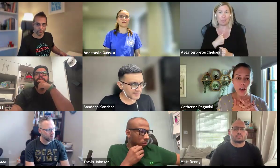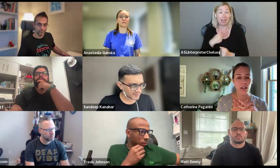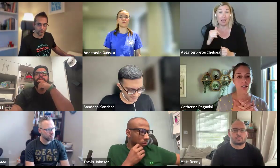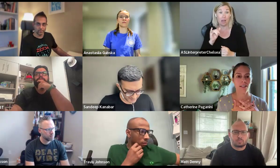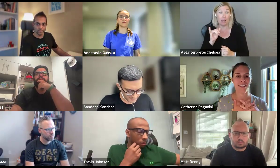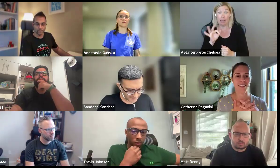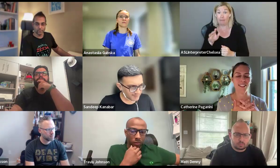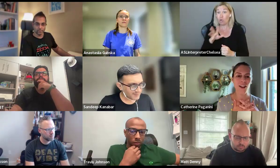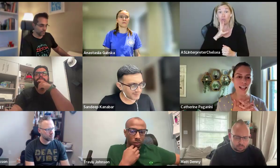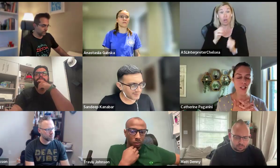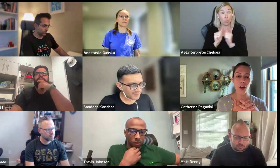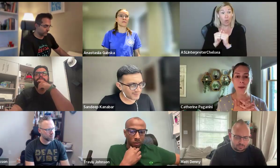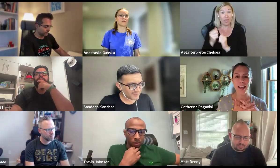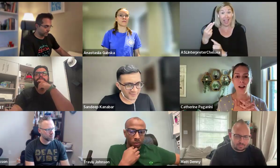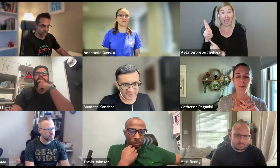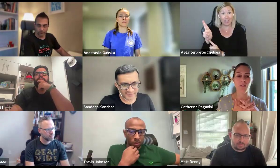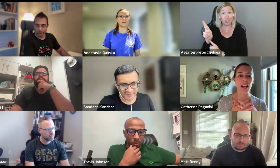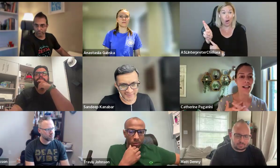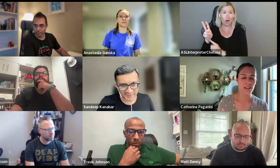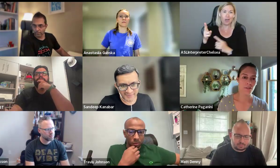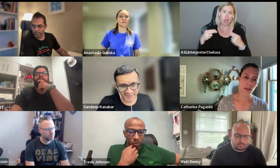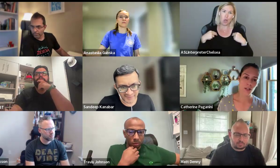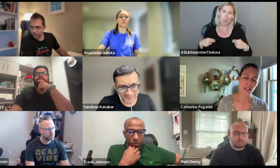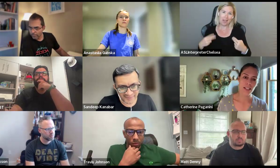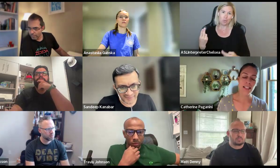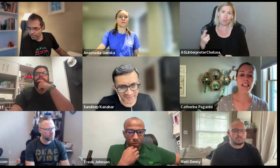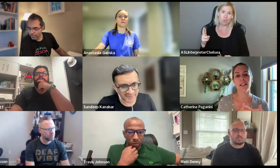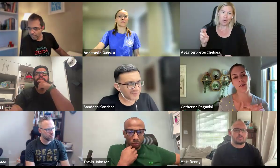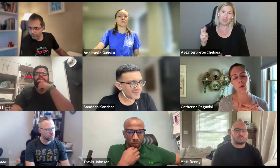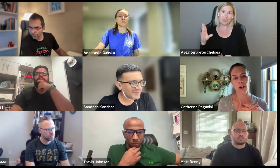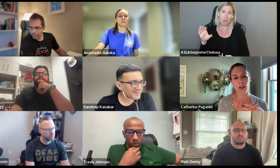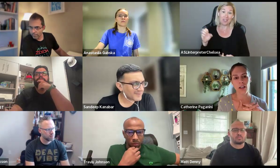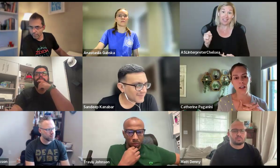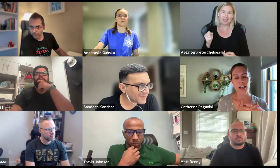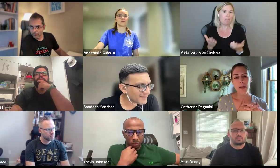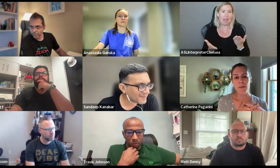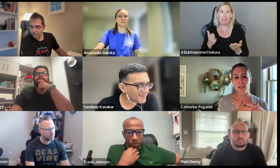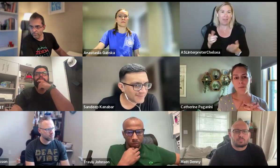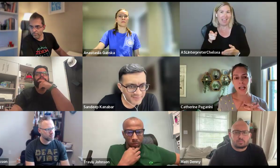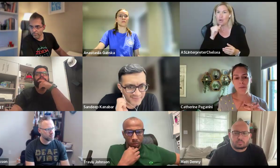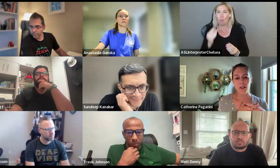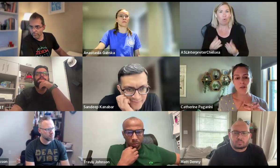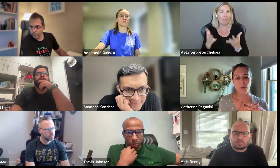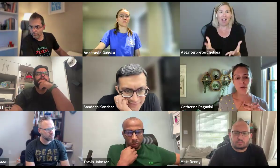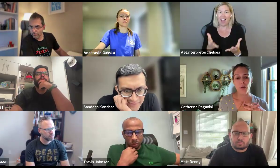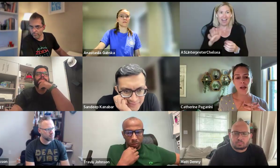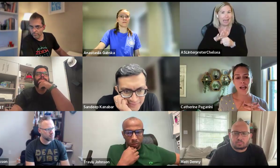HR, HR may not provide the information that is needed, or maybe sometimes I know some of you